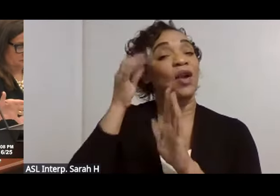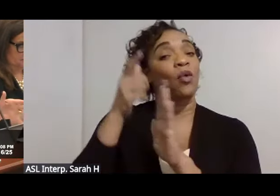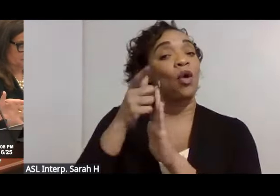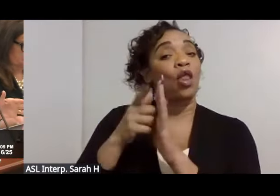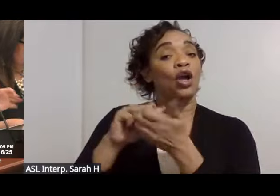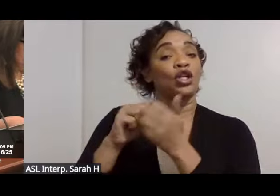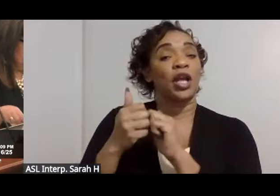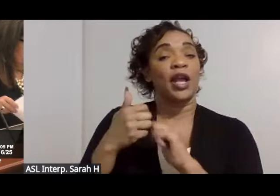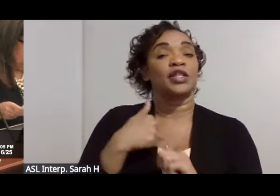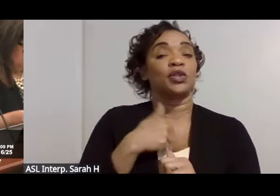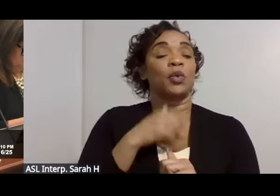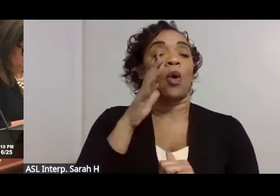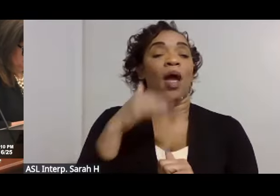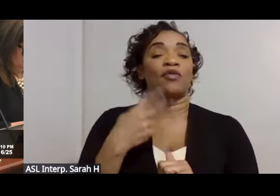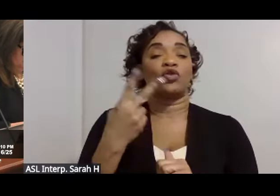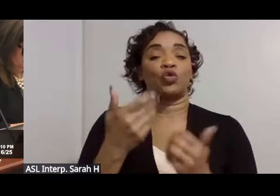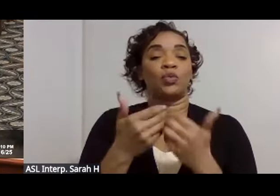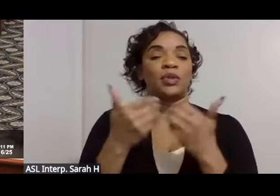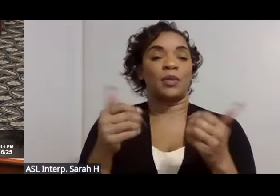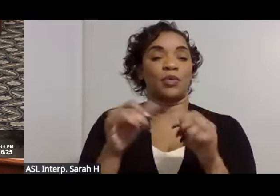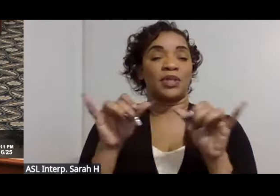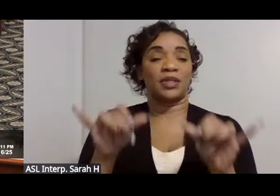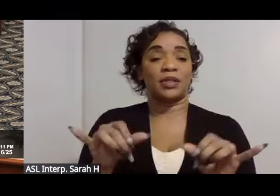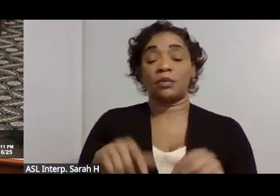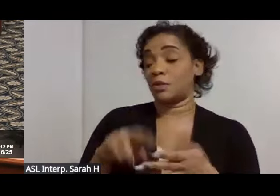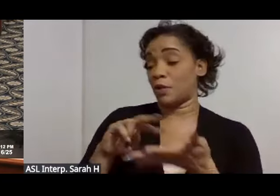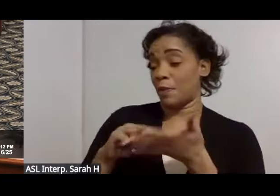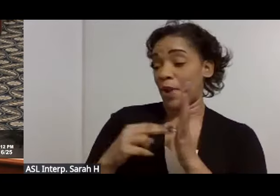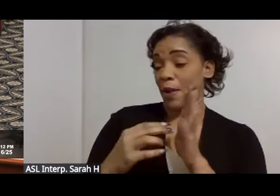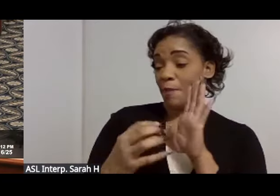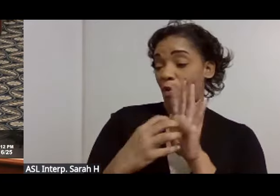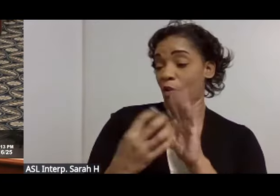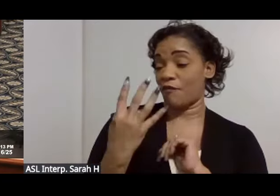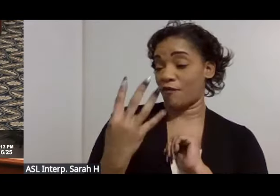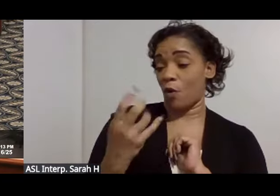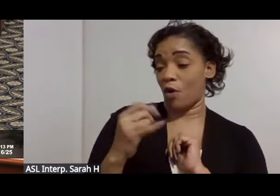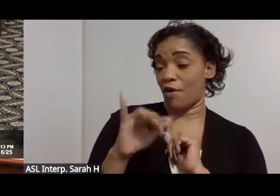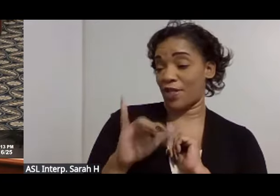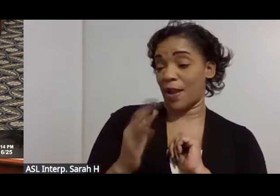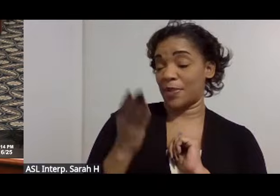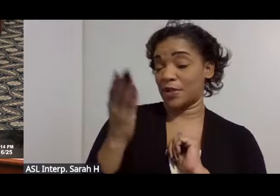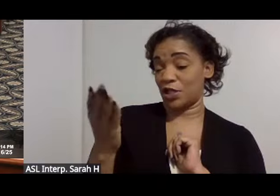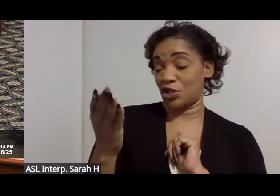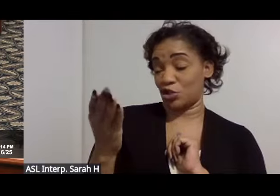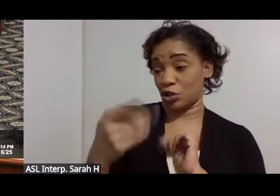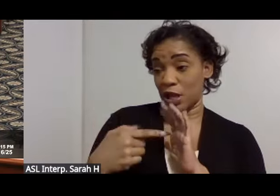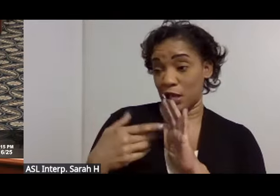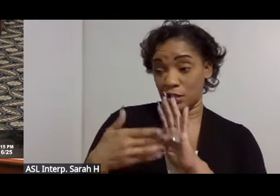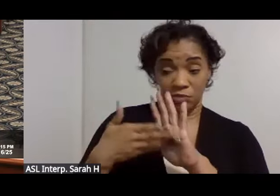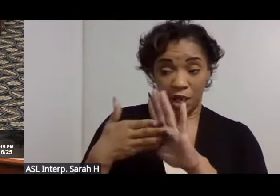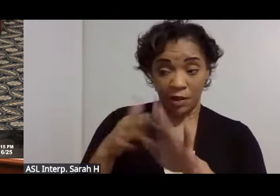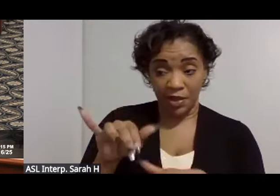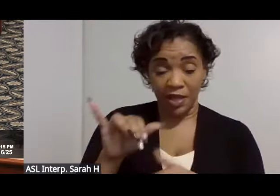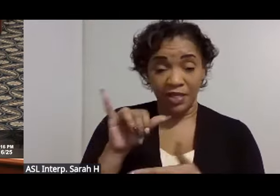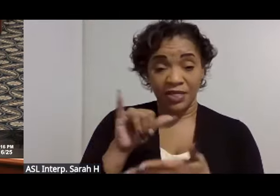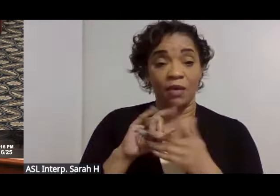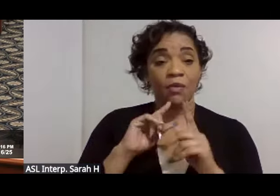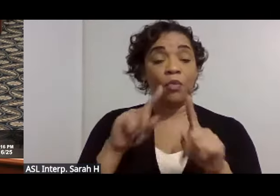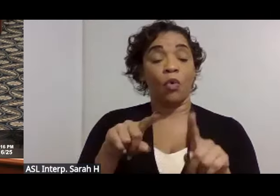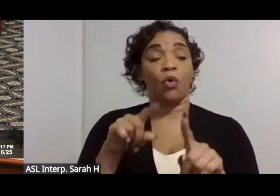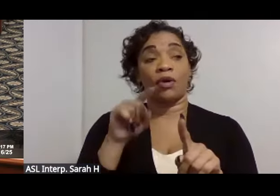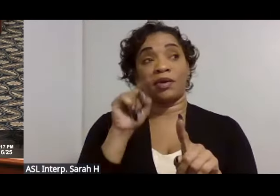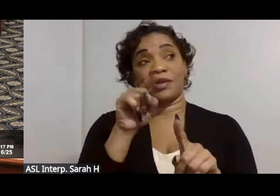separate systems. So if it's paragraph 4 of the petition that's sort of animating this, that's a report that the Secretary of State is sending to members of